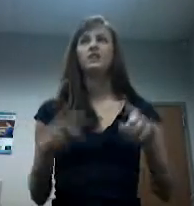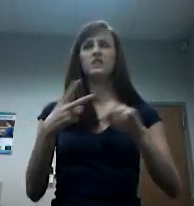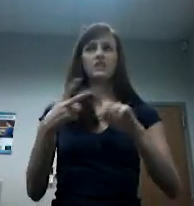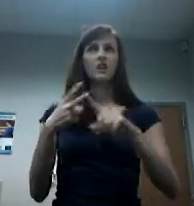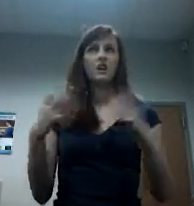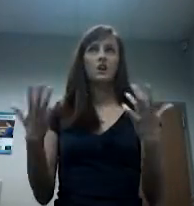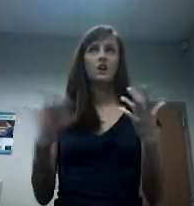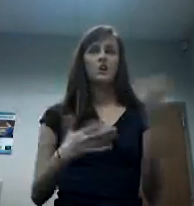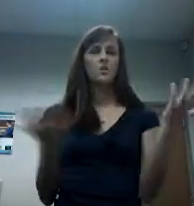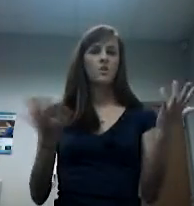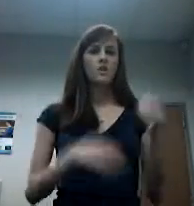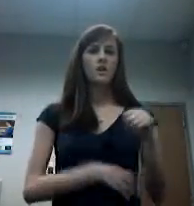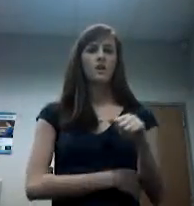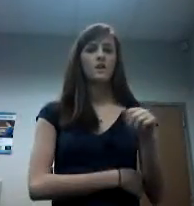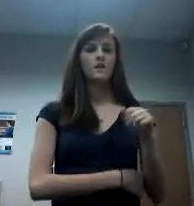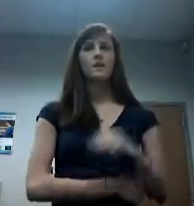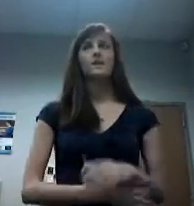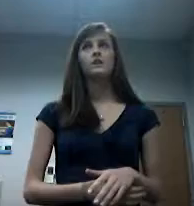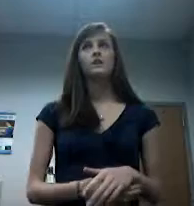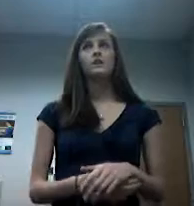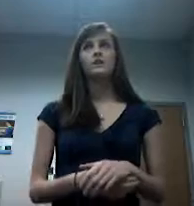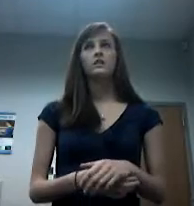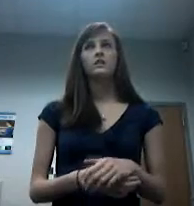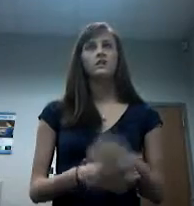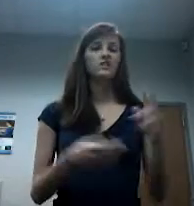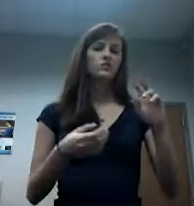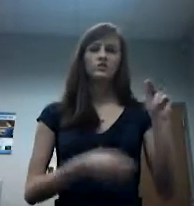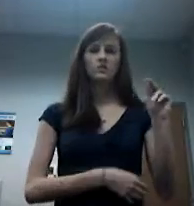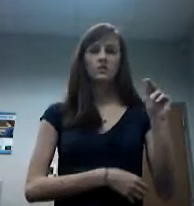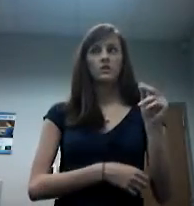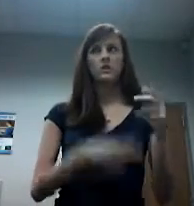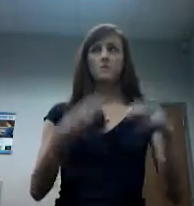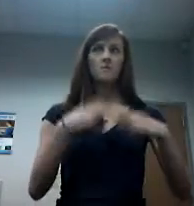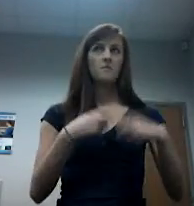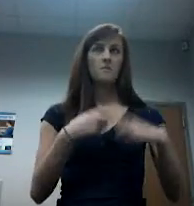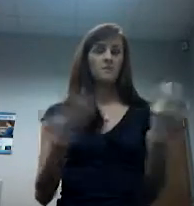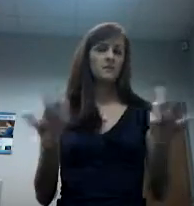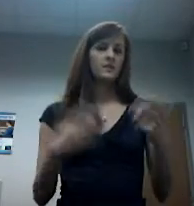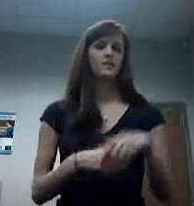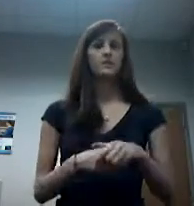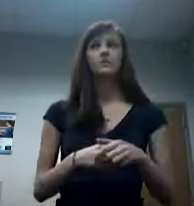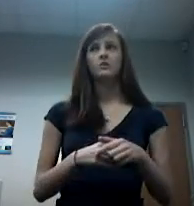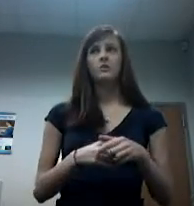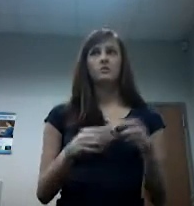Well, they didn't have problems with that. Remember, they had a trained army that had the ready coats, and they were ready to go. What's their other problem,